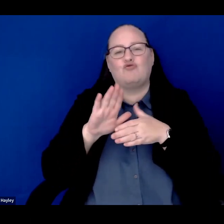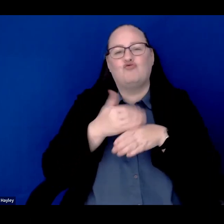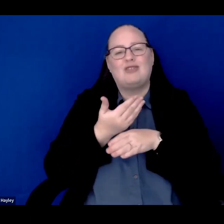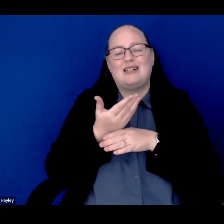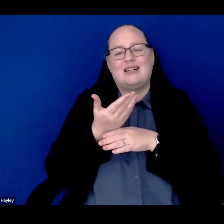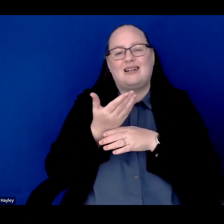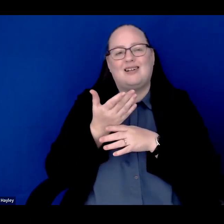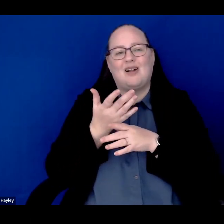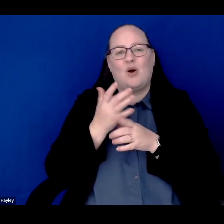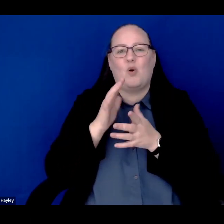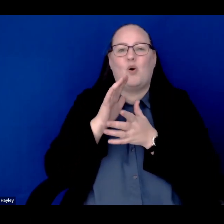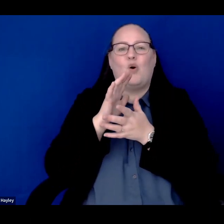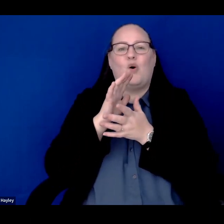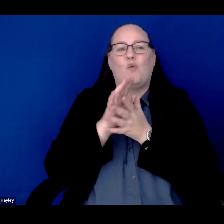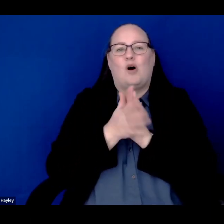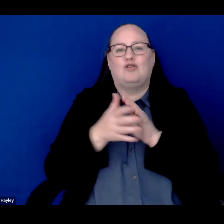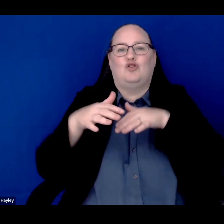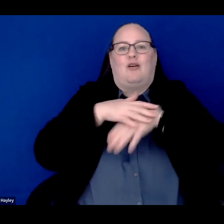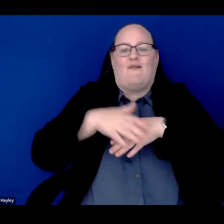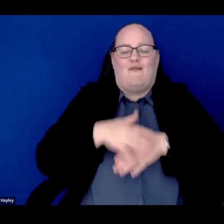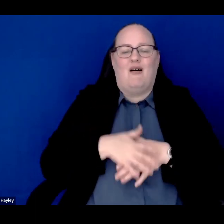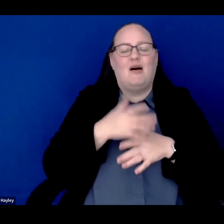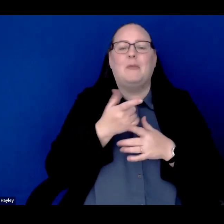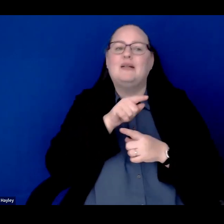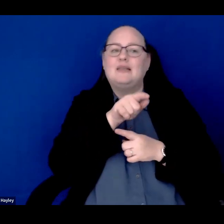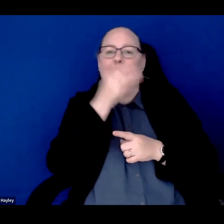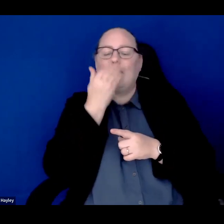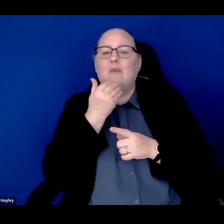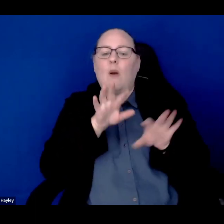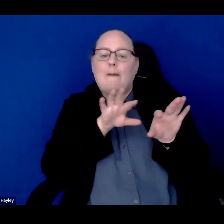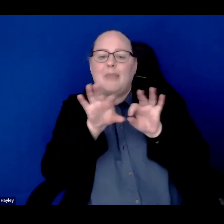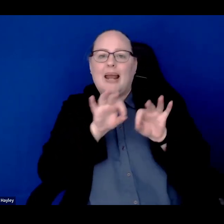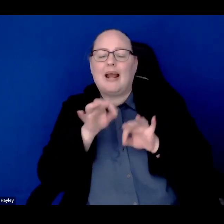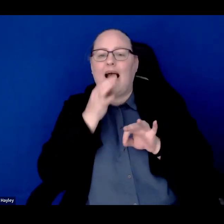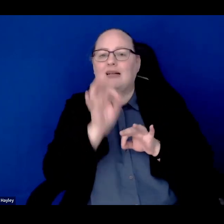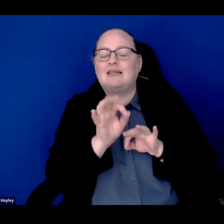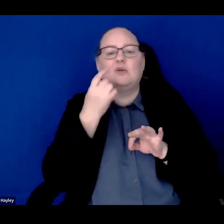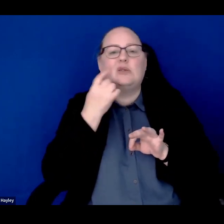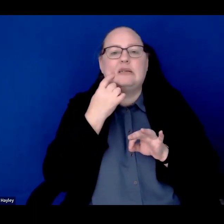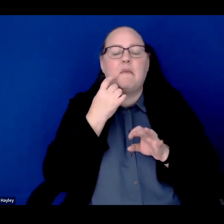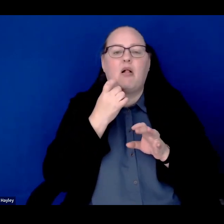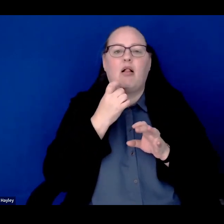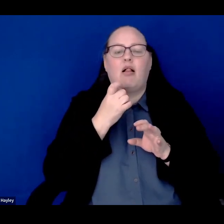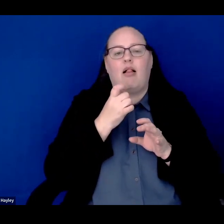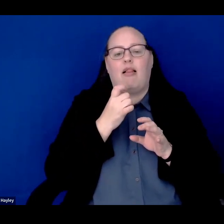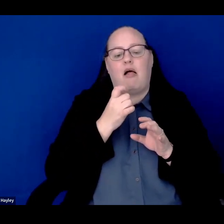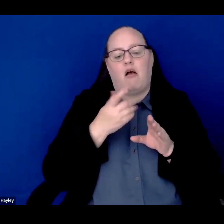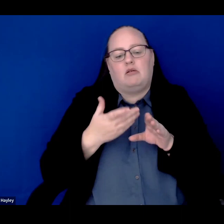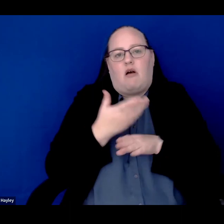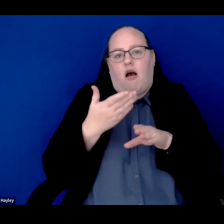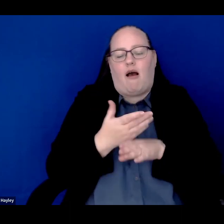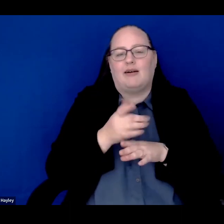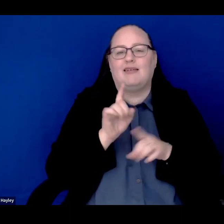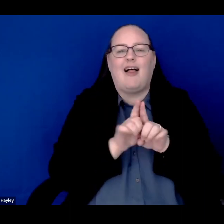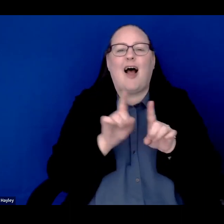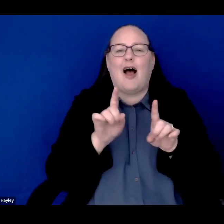easy part of the Rubik's cubes, you know, like they're asking you to give them a Rubik's cube where there's only 3 moves left to be made and they can put it